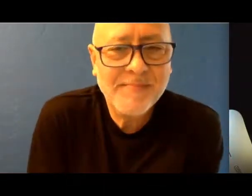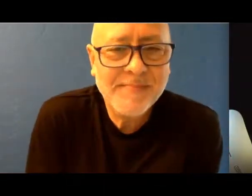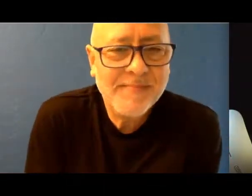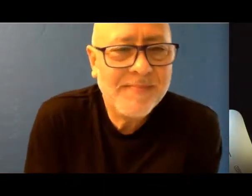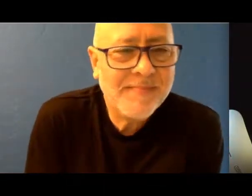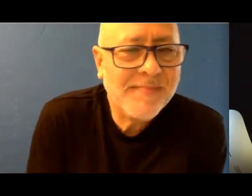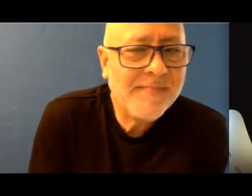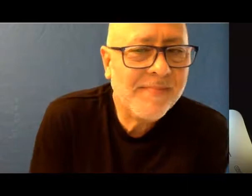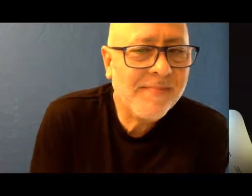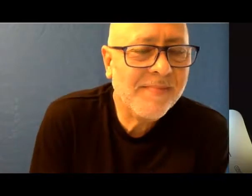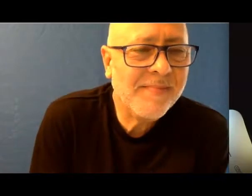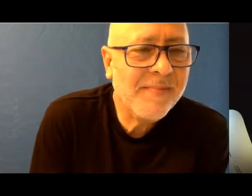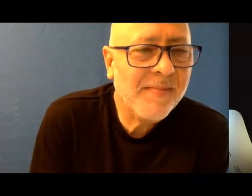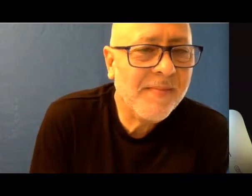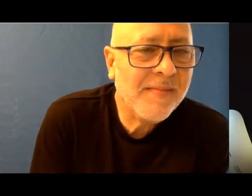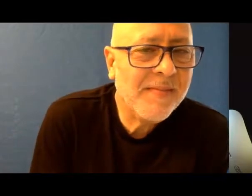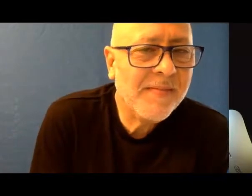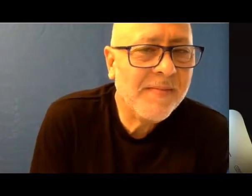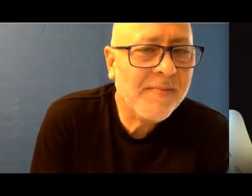So I'm going to circle them.